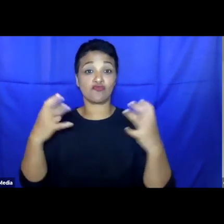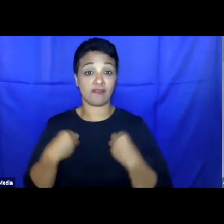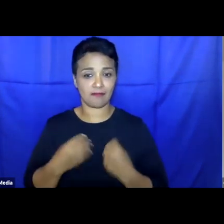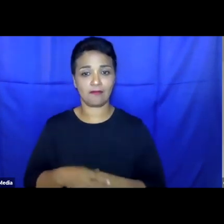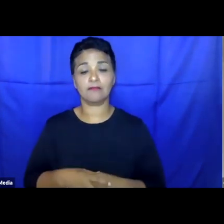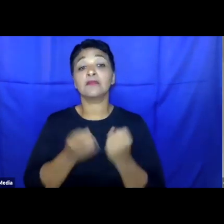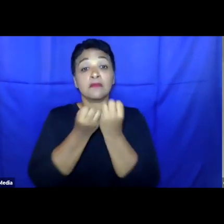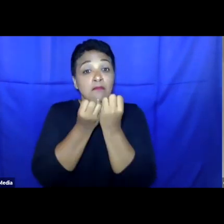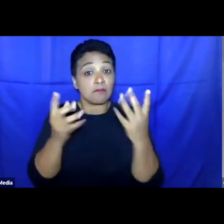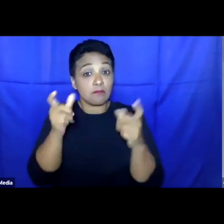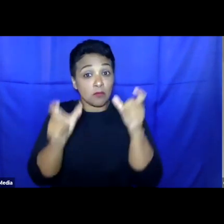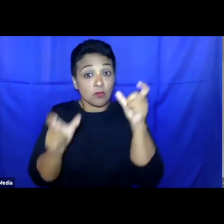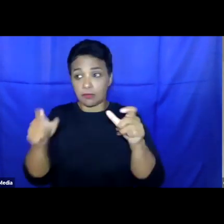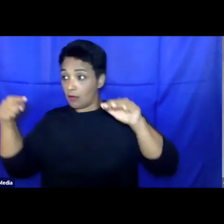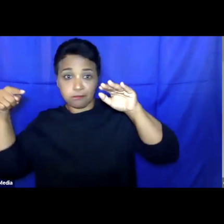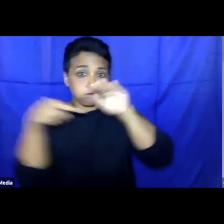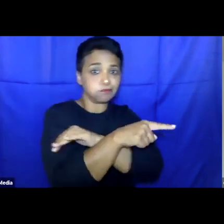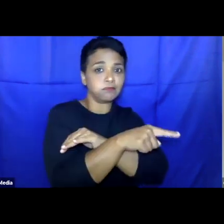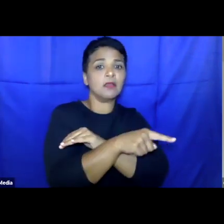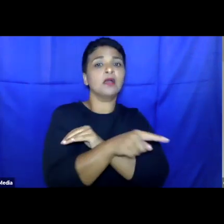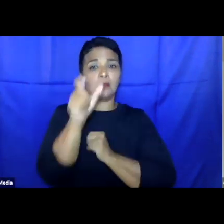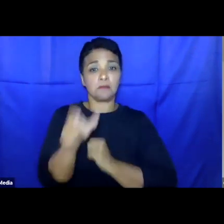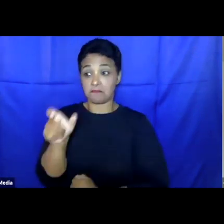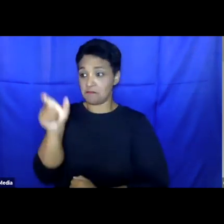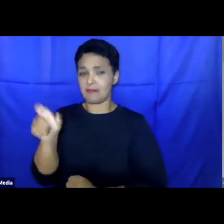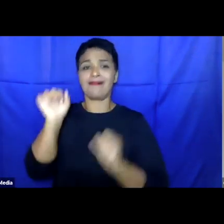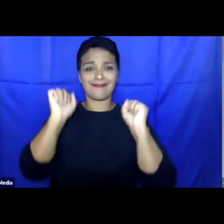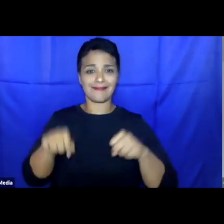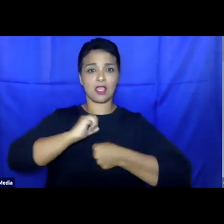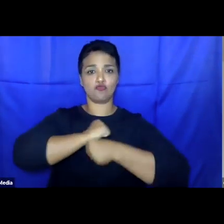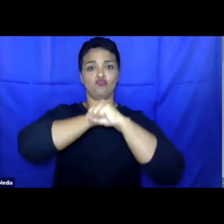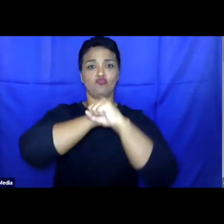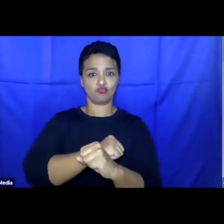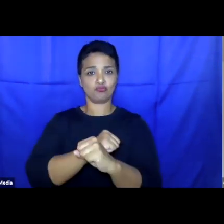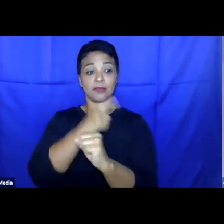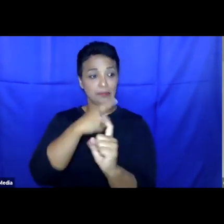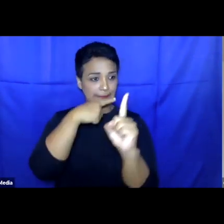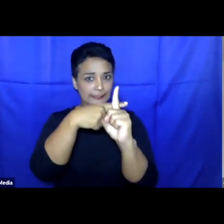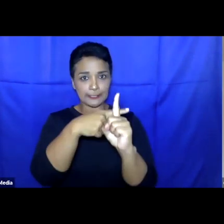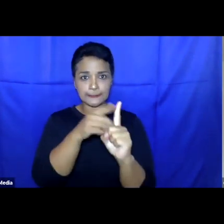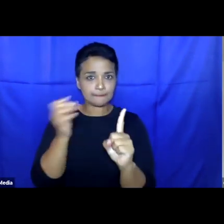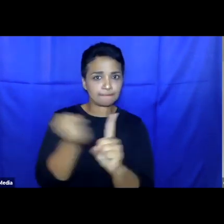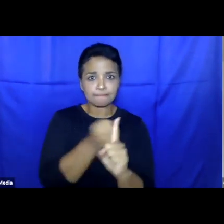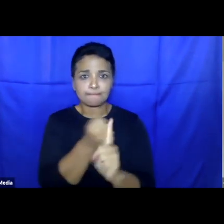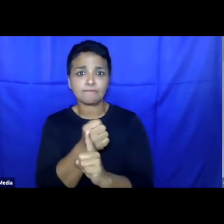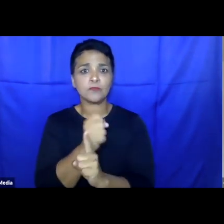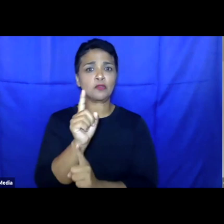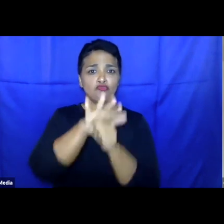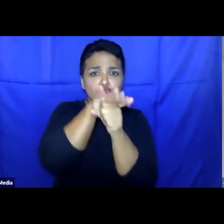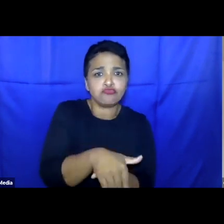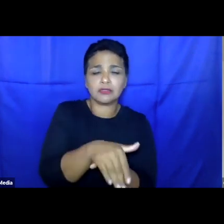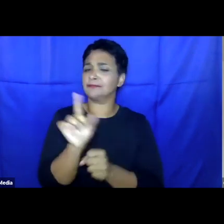are civilians, they benefit from the protections under IHL not to be targeted and to be humanely treated, amongst other